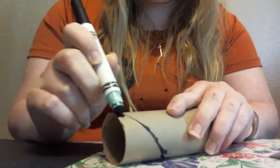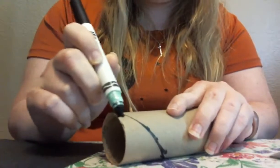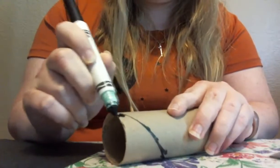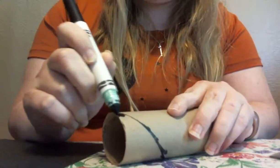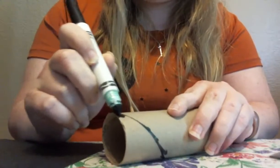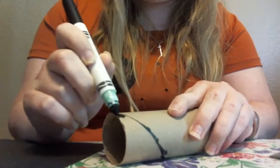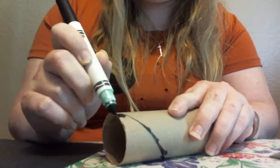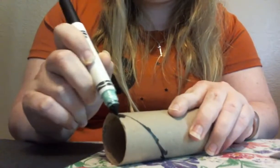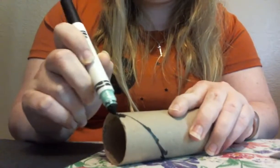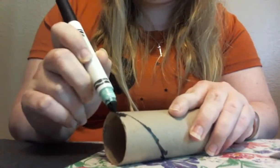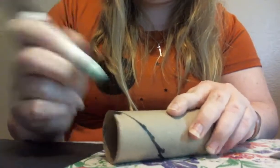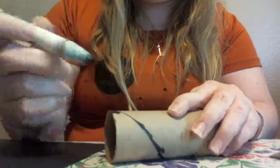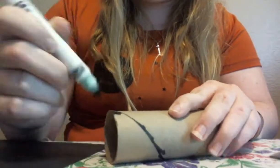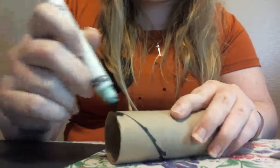the rest of the toilet paper tube.